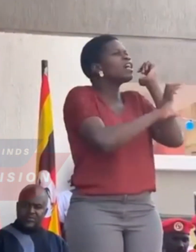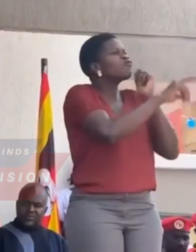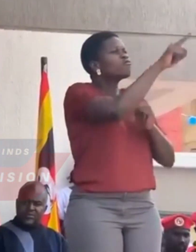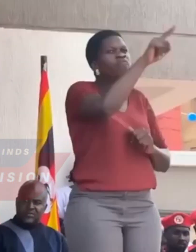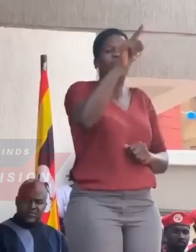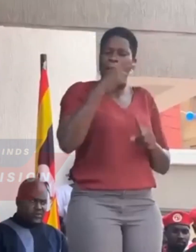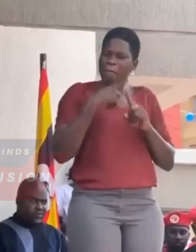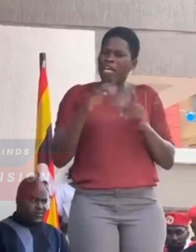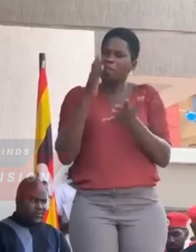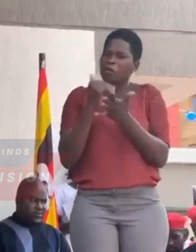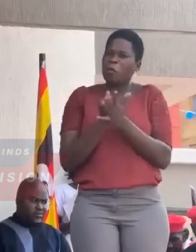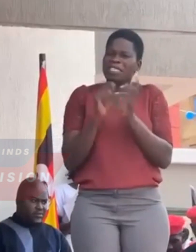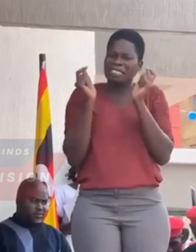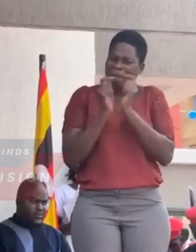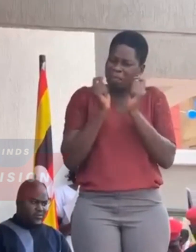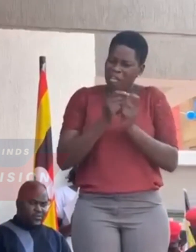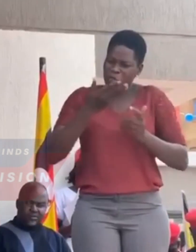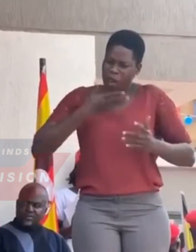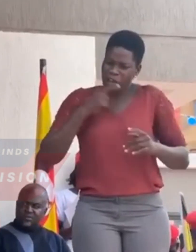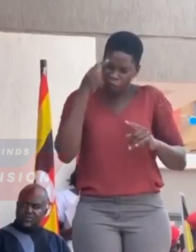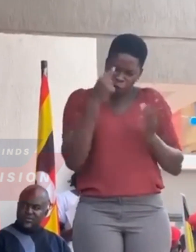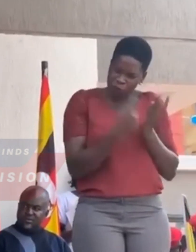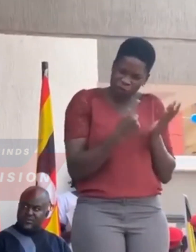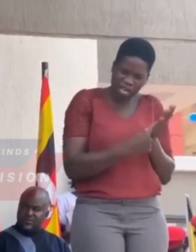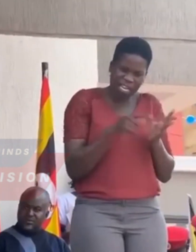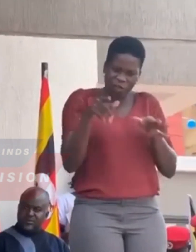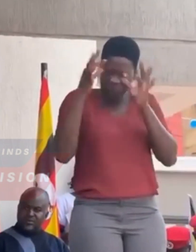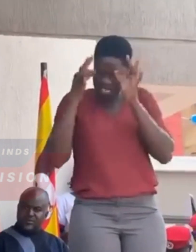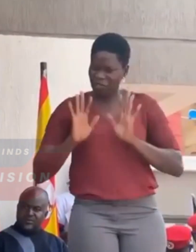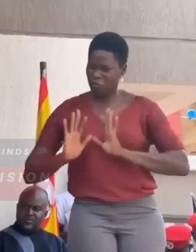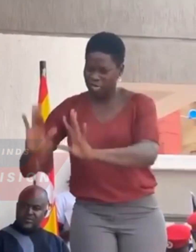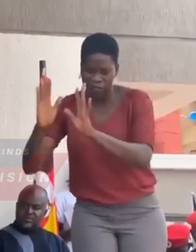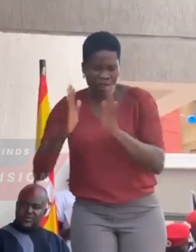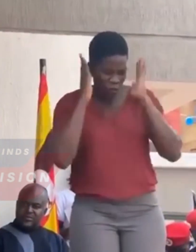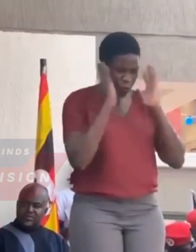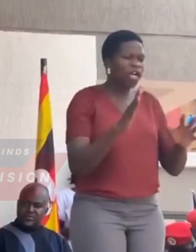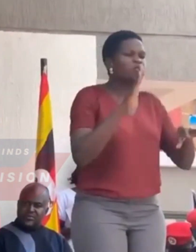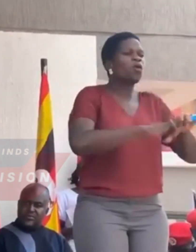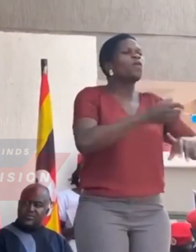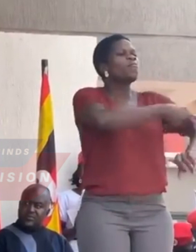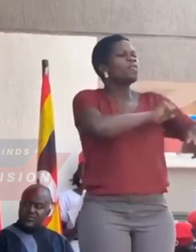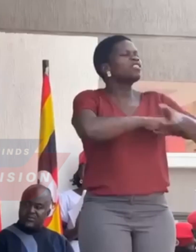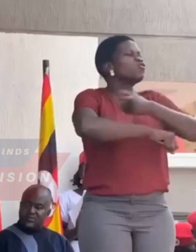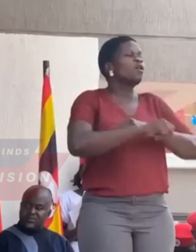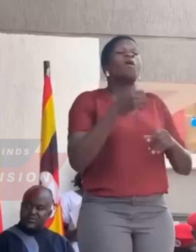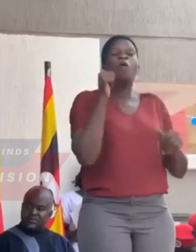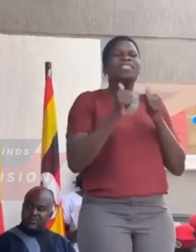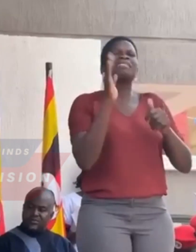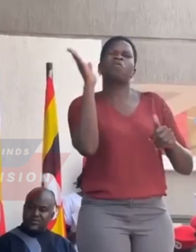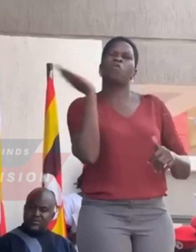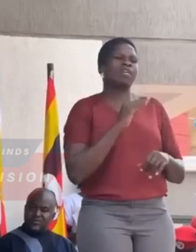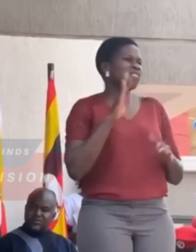but because of the pain that you had for our country, you got into the struggle, which was even more dangerous than the one we involved in